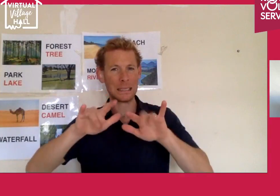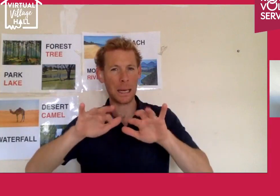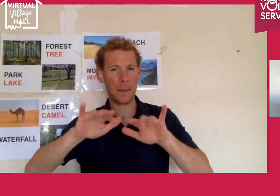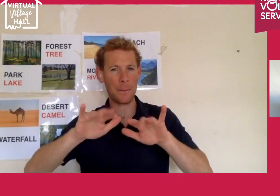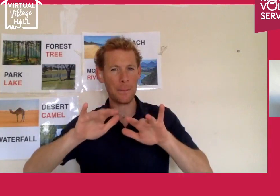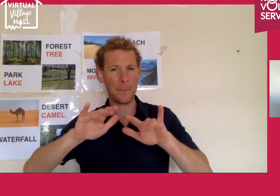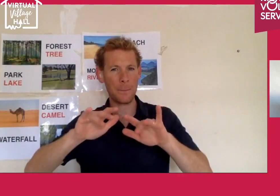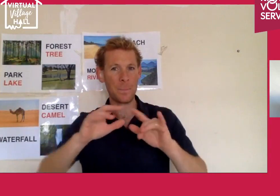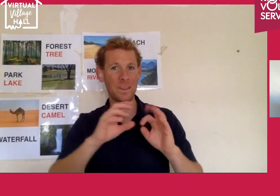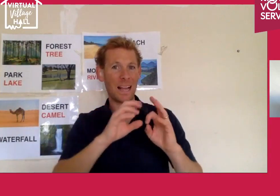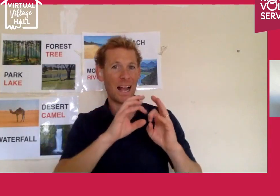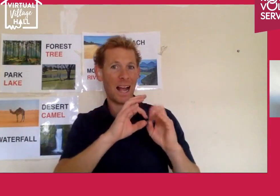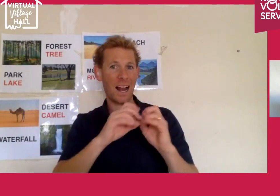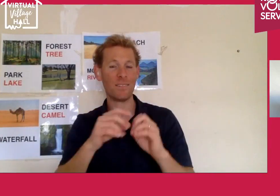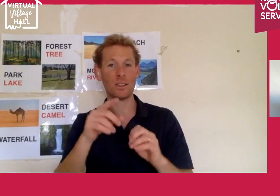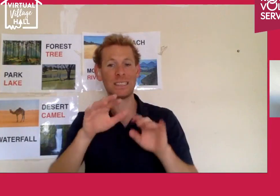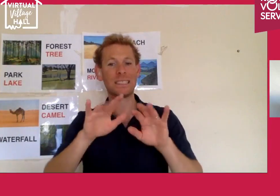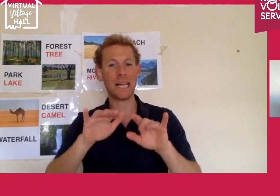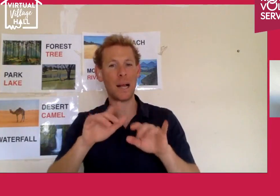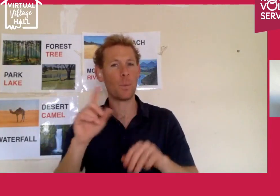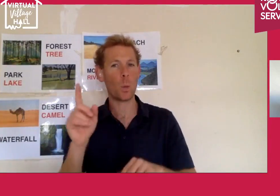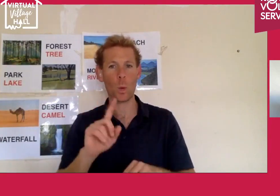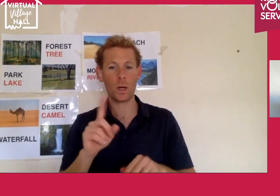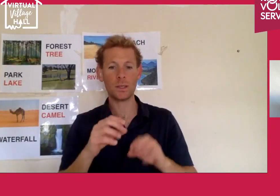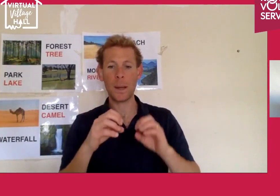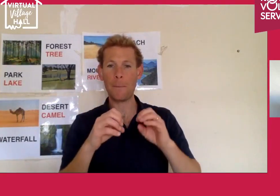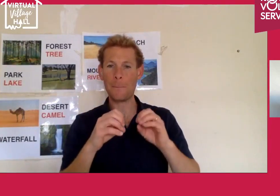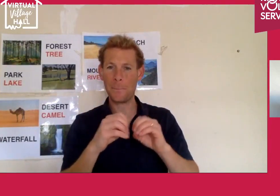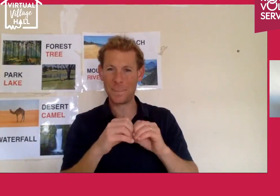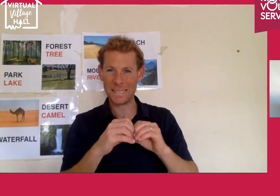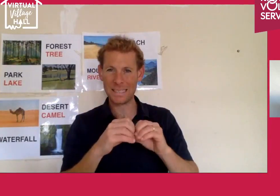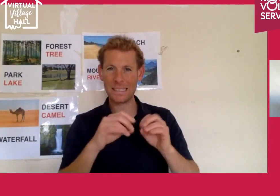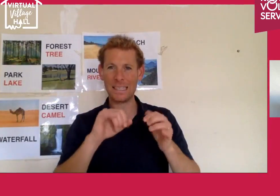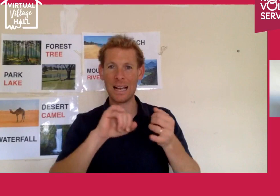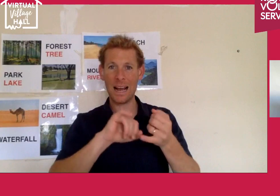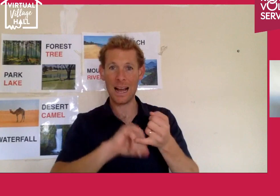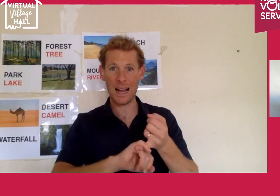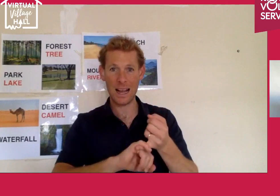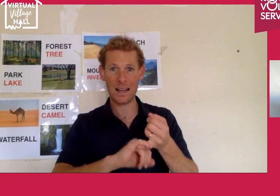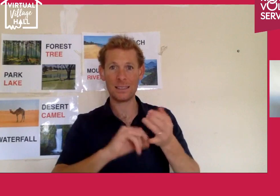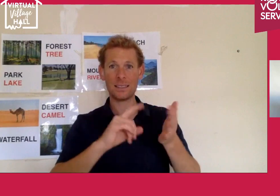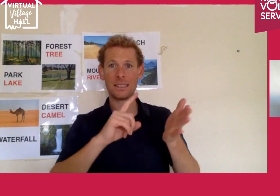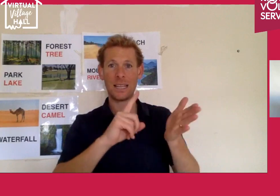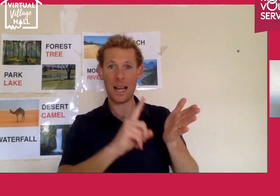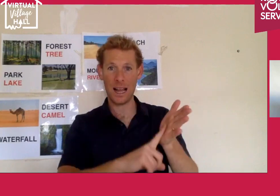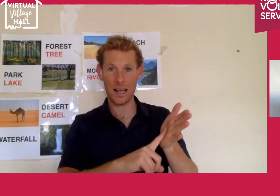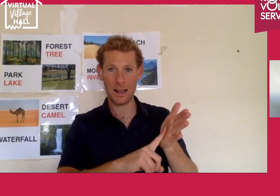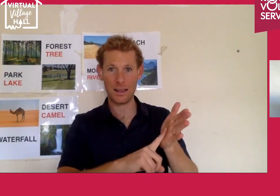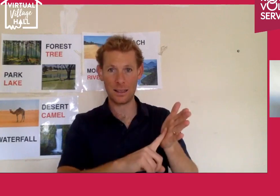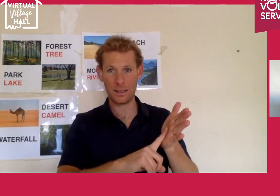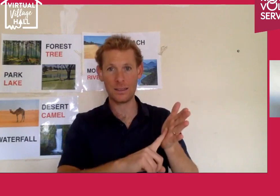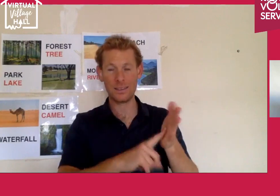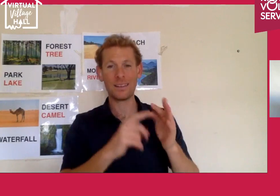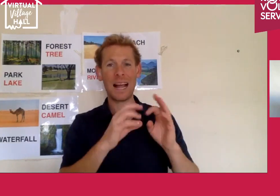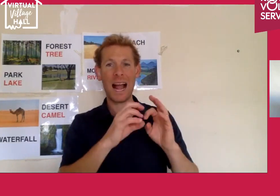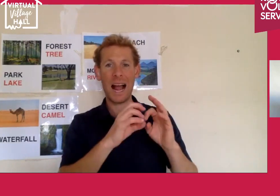that and you can get an alphabet sheet on the internet very easily. Um, and you're looking for